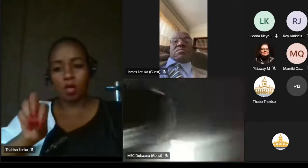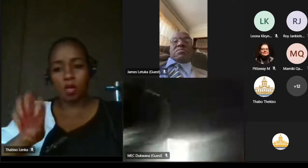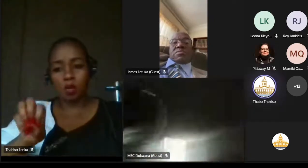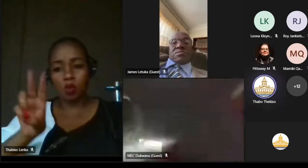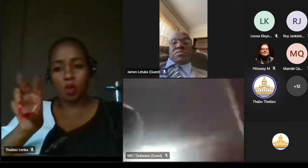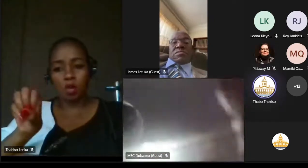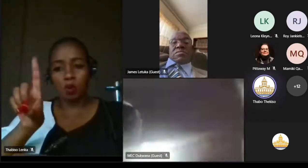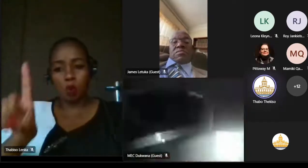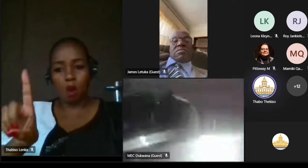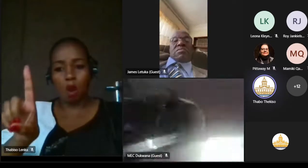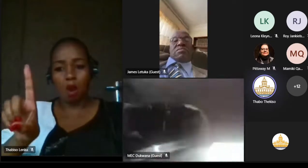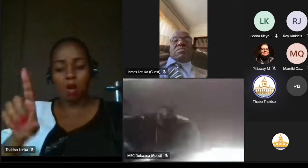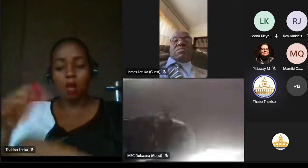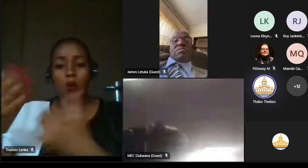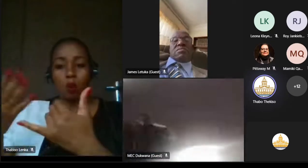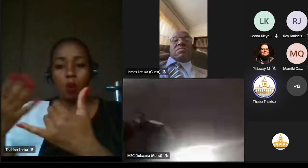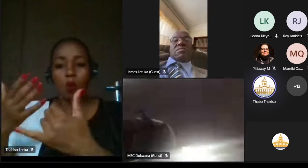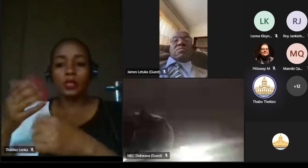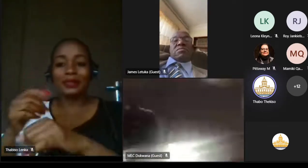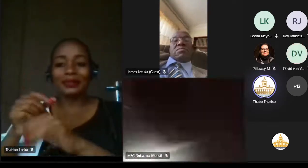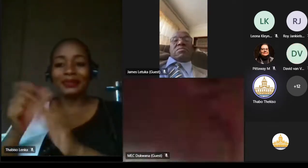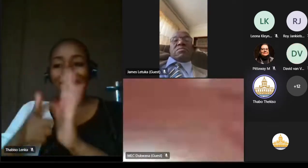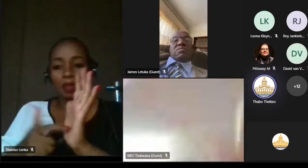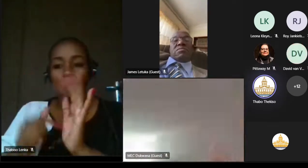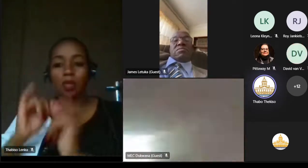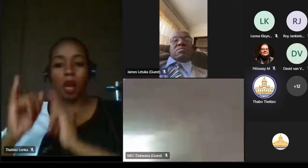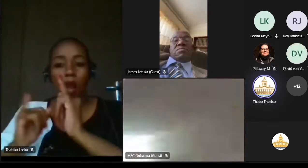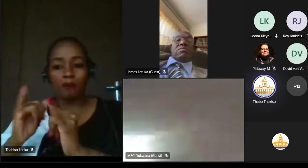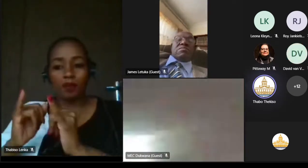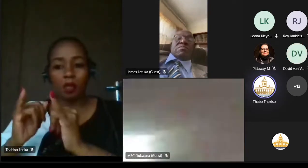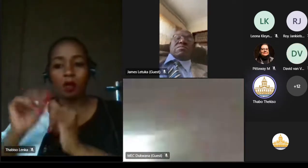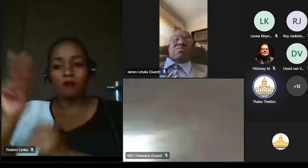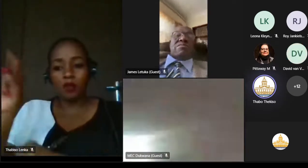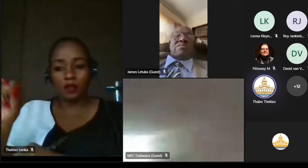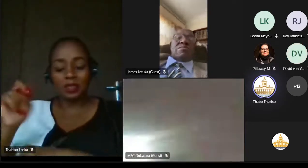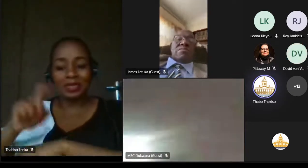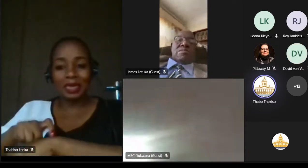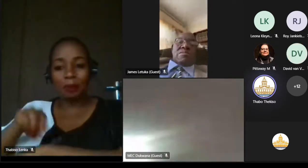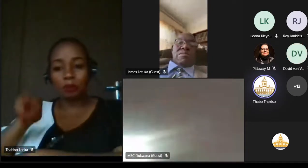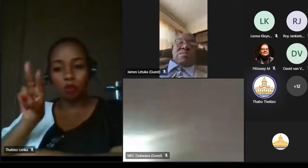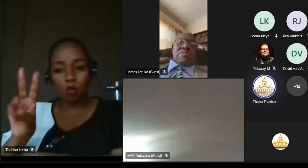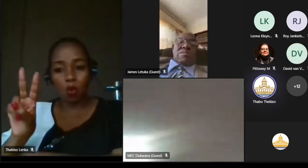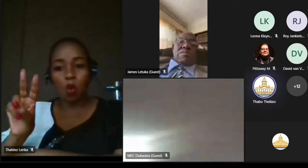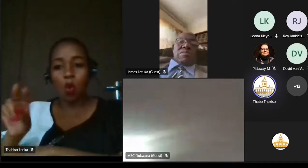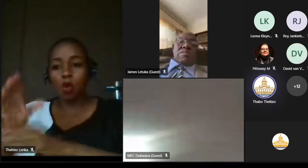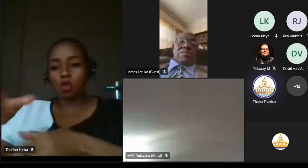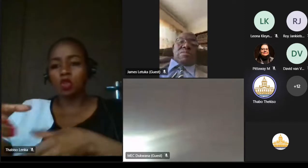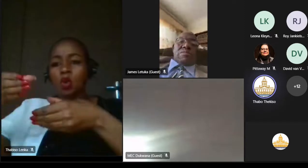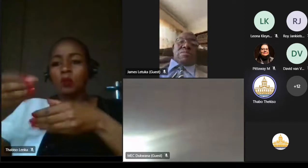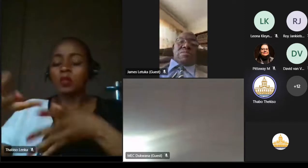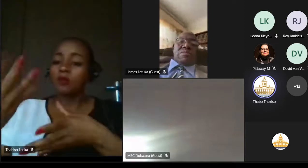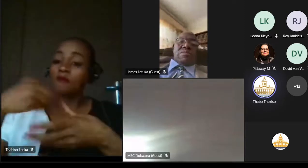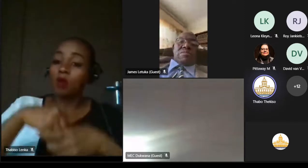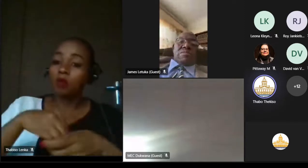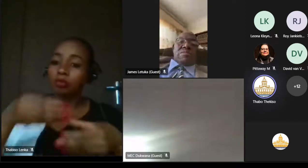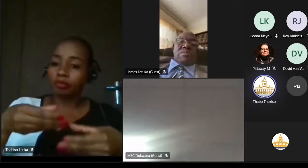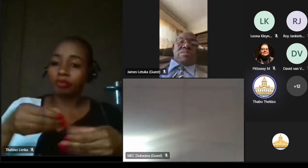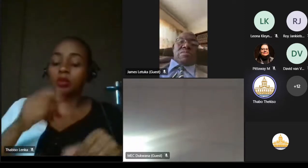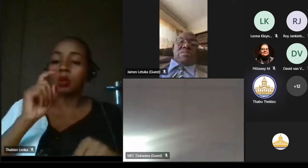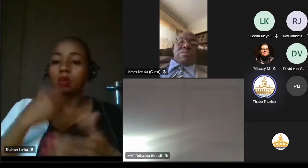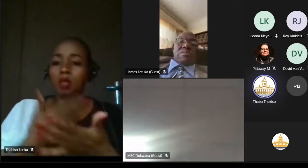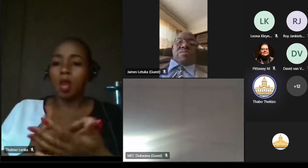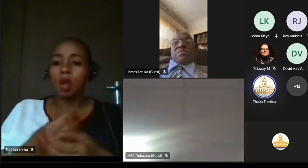In Parliament on the 11th of November at 2 p.m., All documents relating to the statement will be